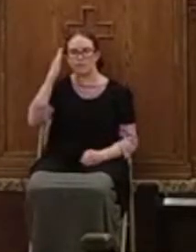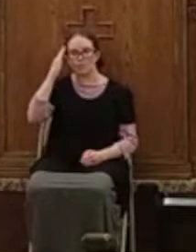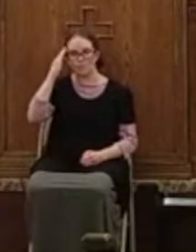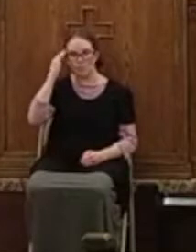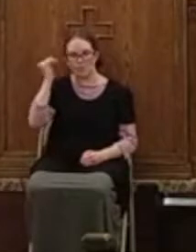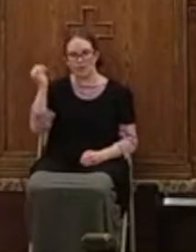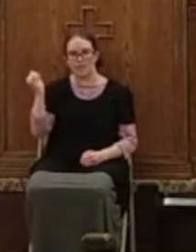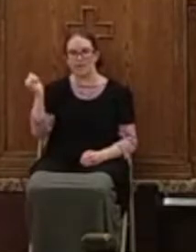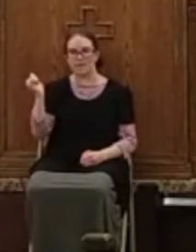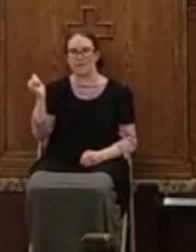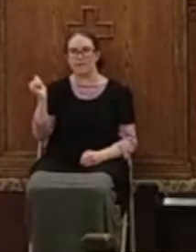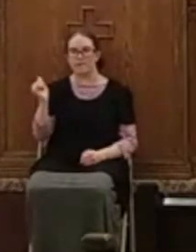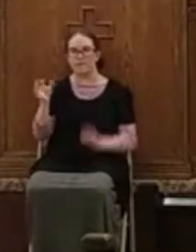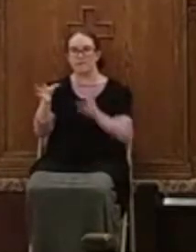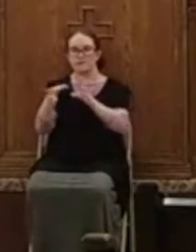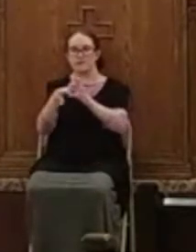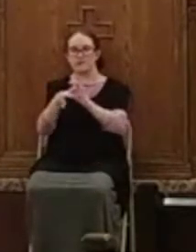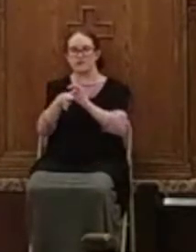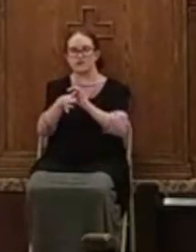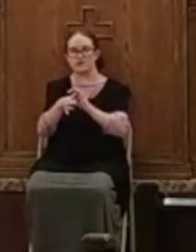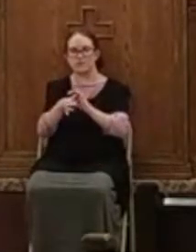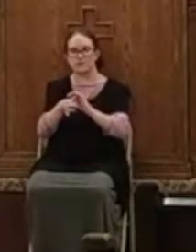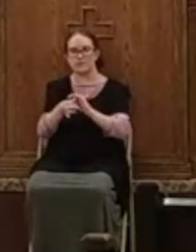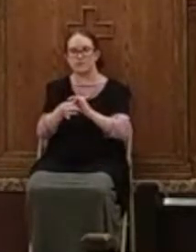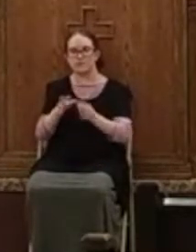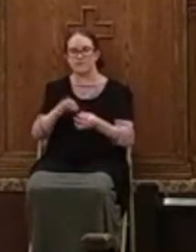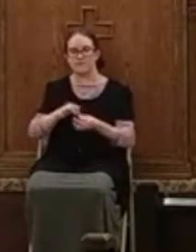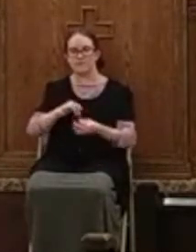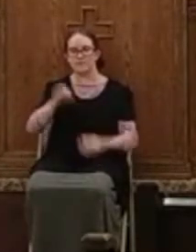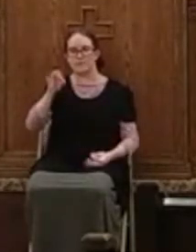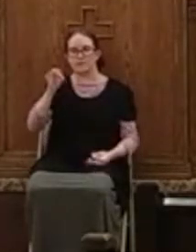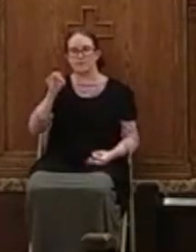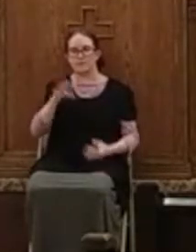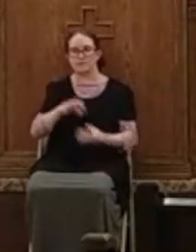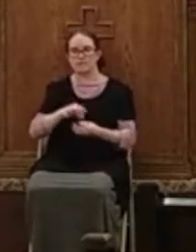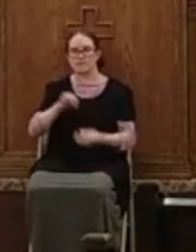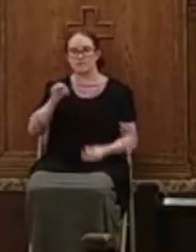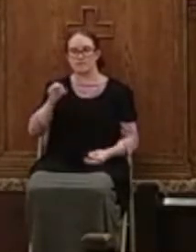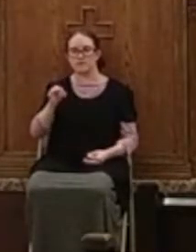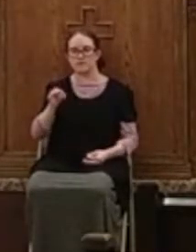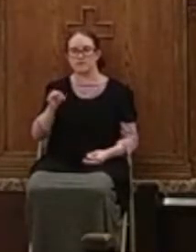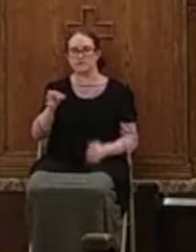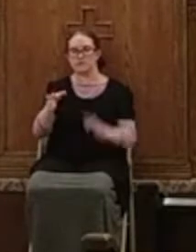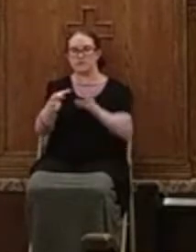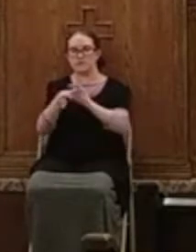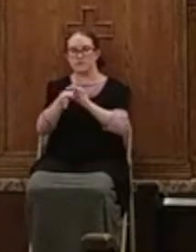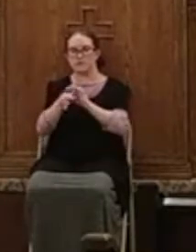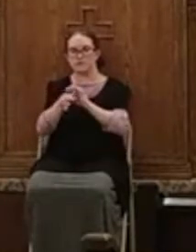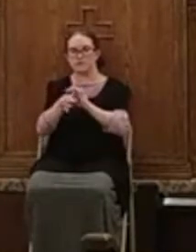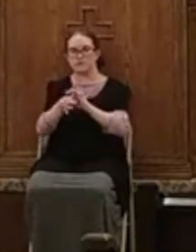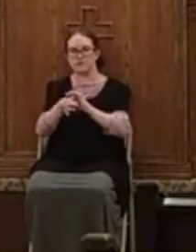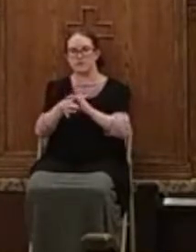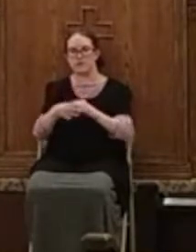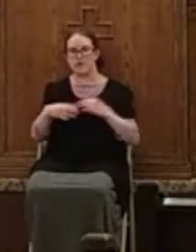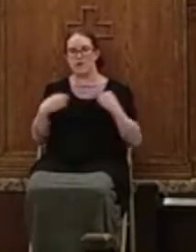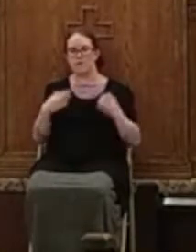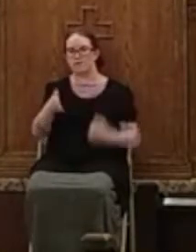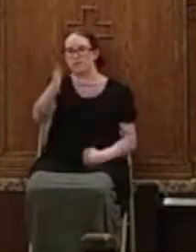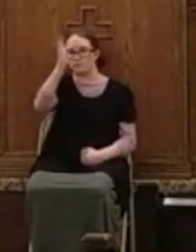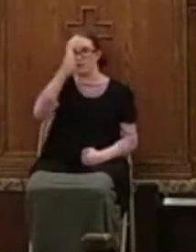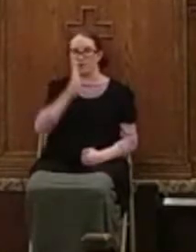Why is it this relationship, this spiritual relationship that we have with